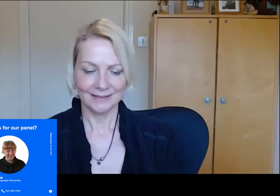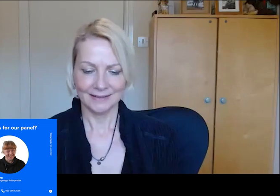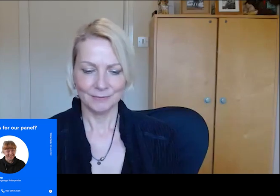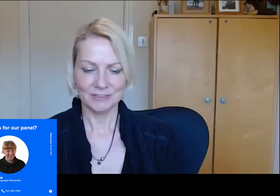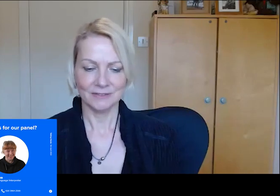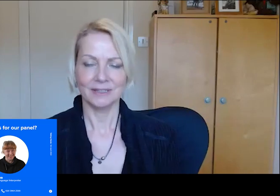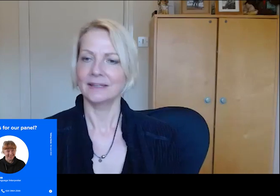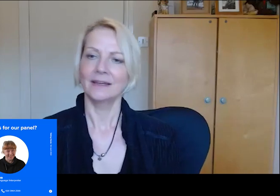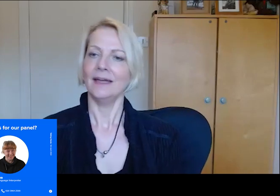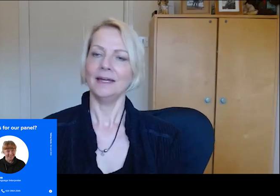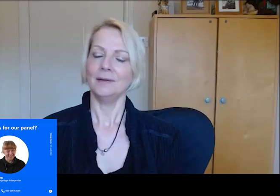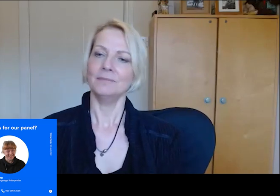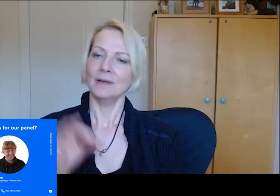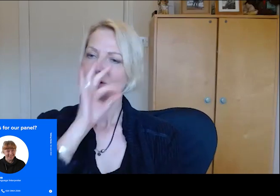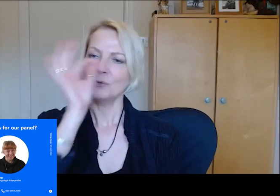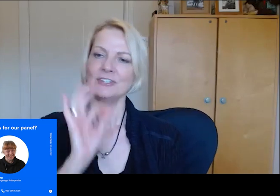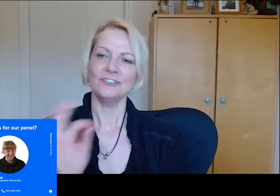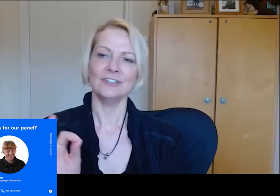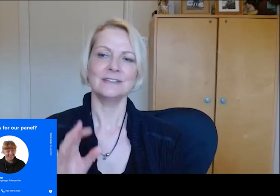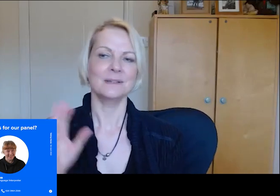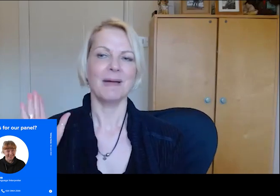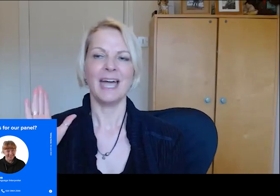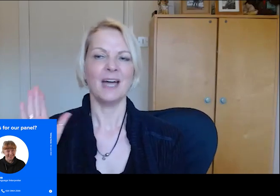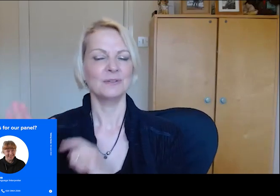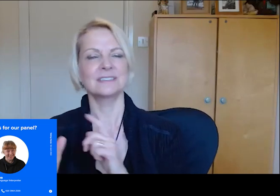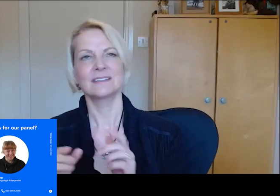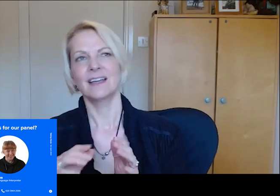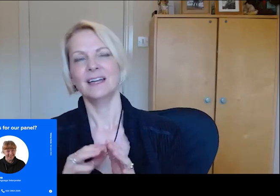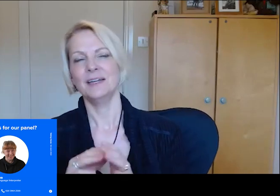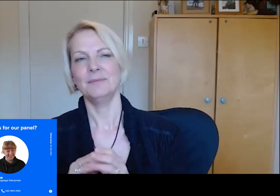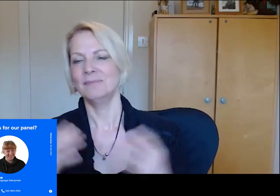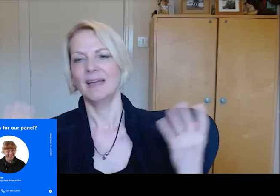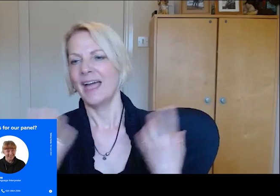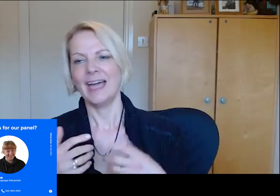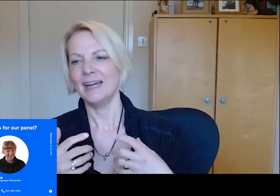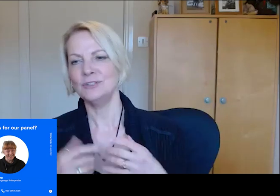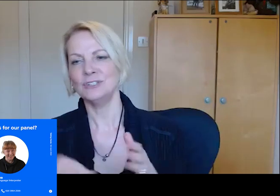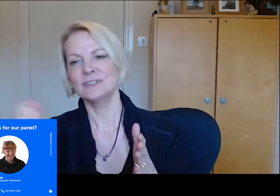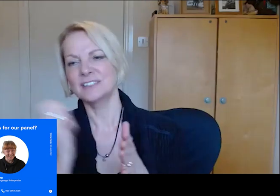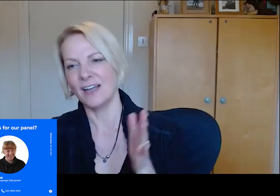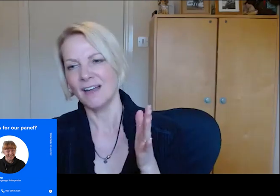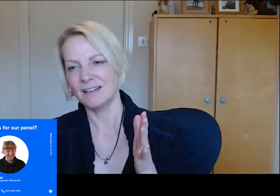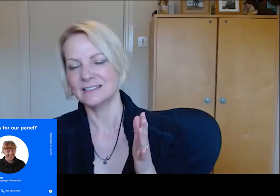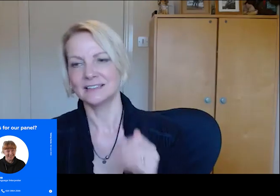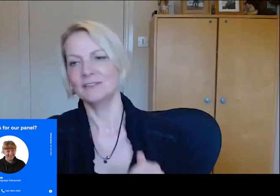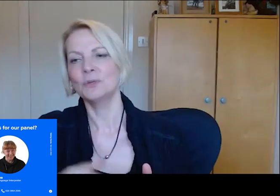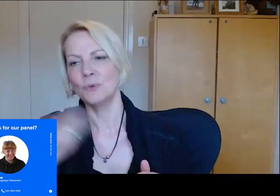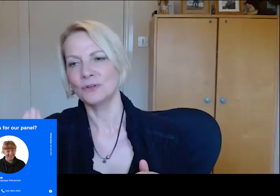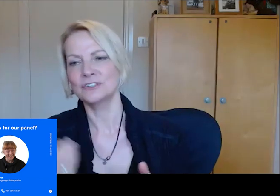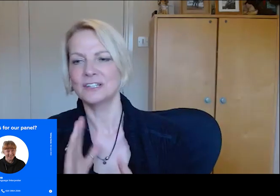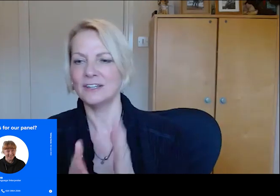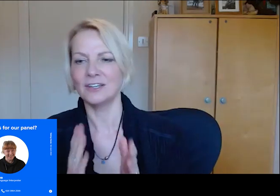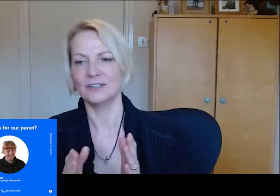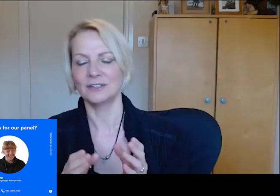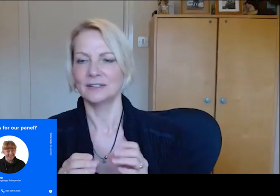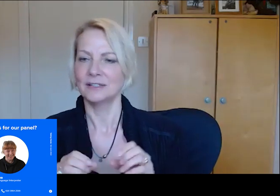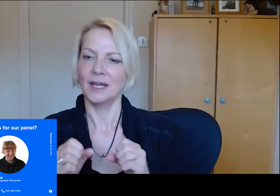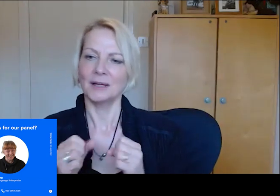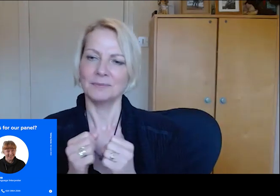I'm just looking. Questions about how do you start if you want to learn